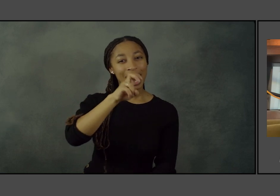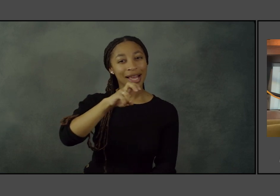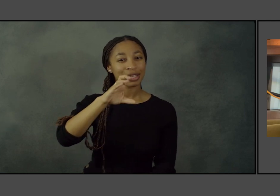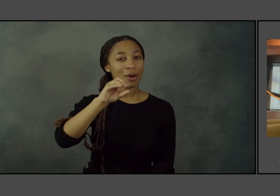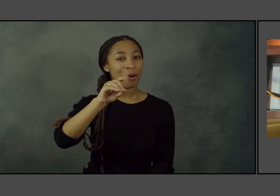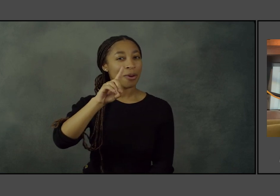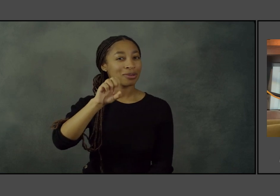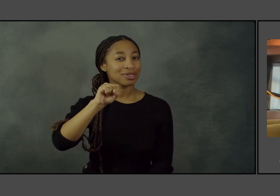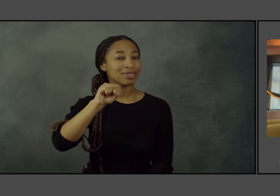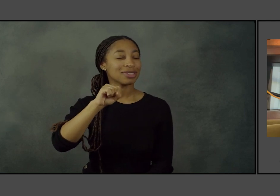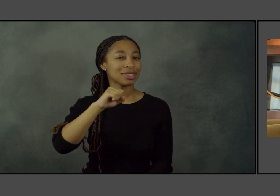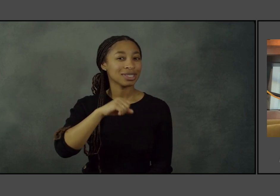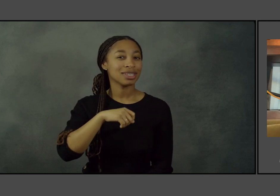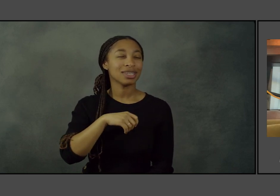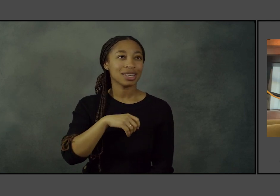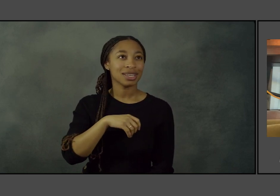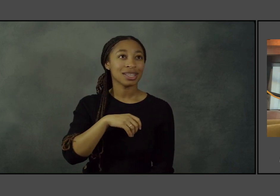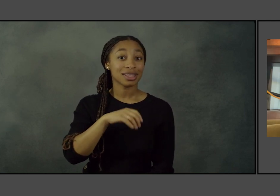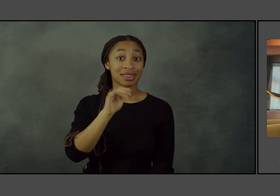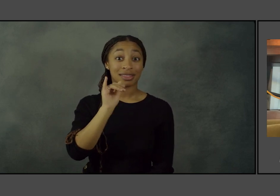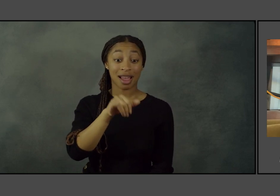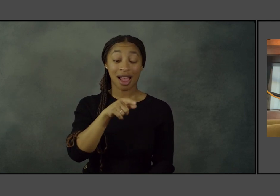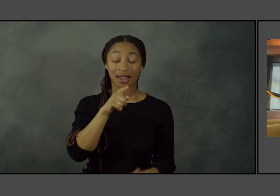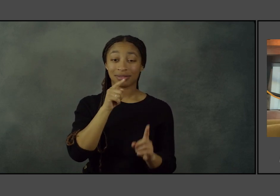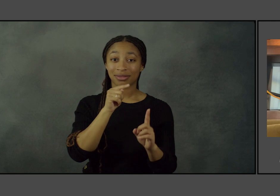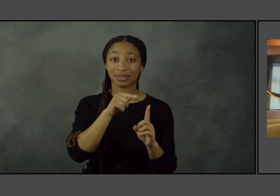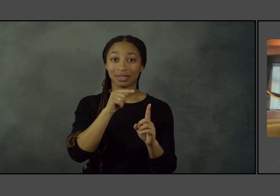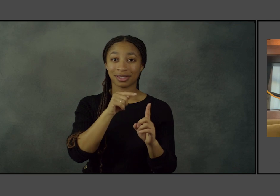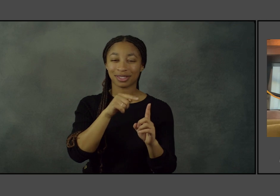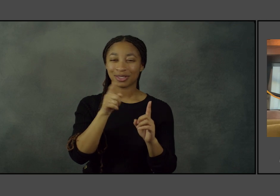to me feels like you said something earlier about